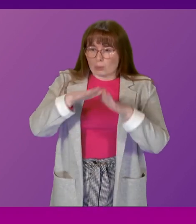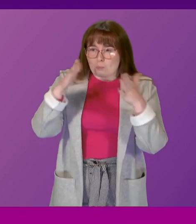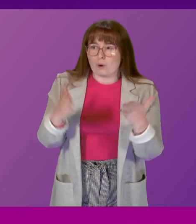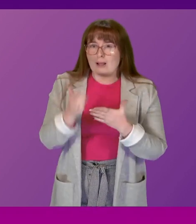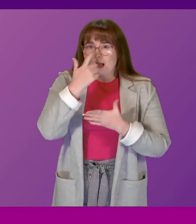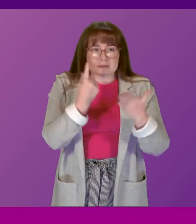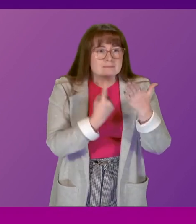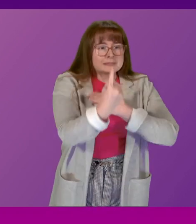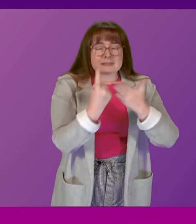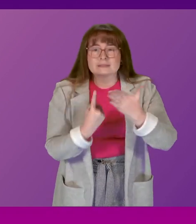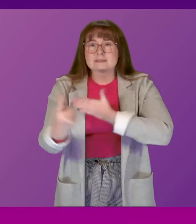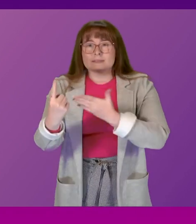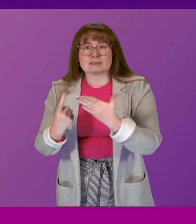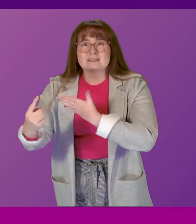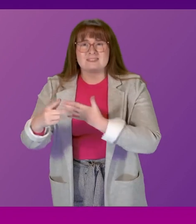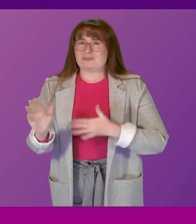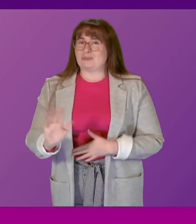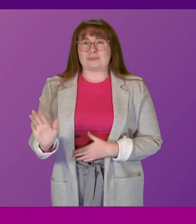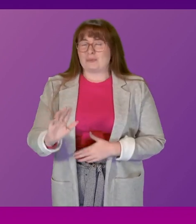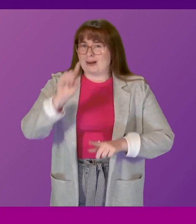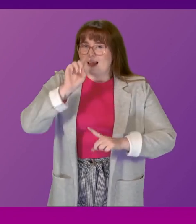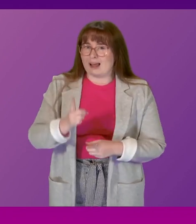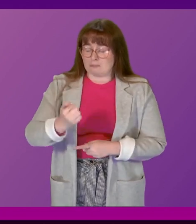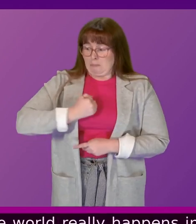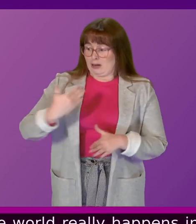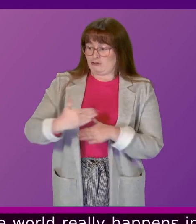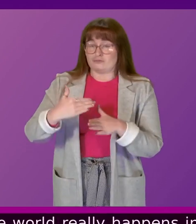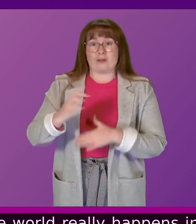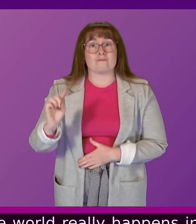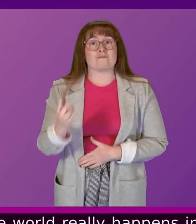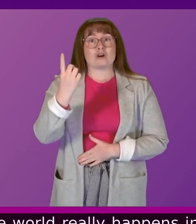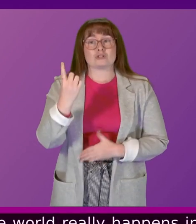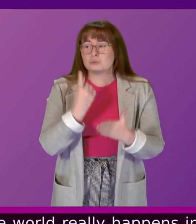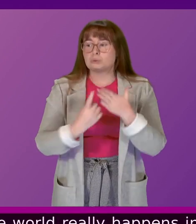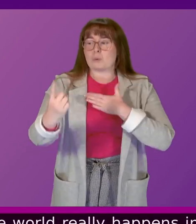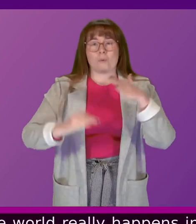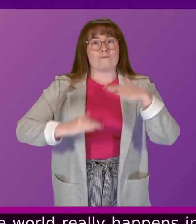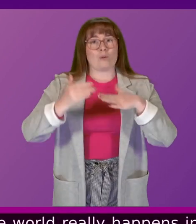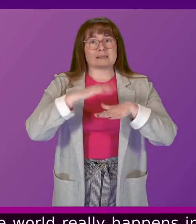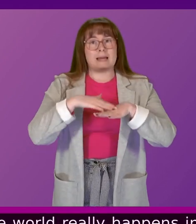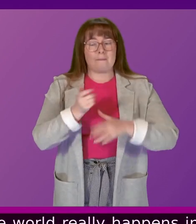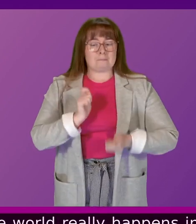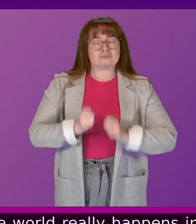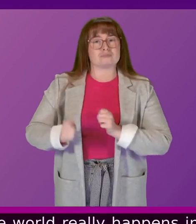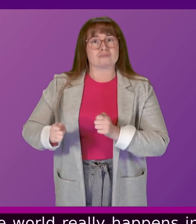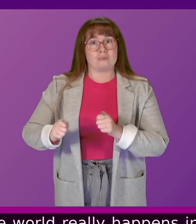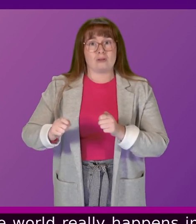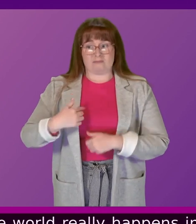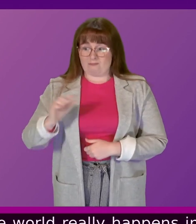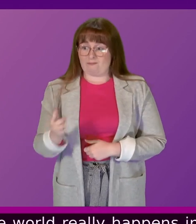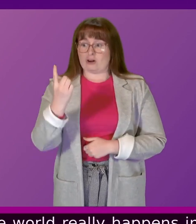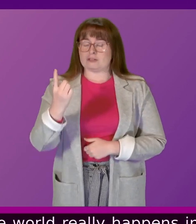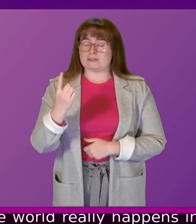really happens in isolation. And my career as the first ever full-time solo percussionist in the world did